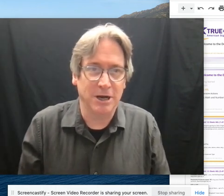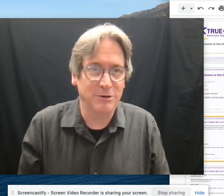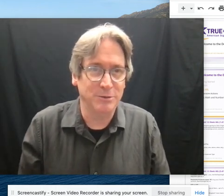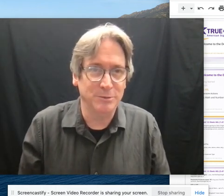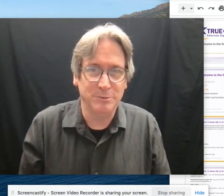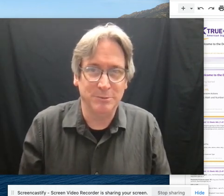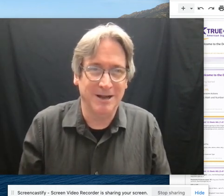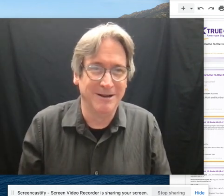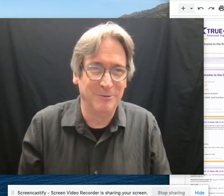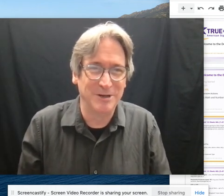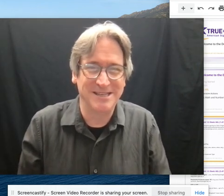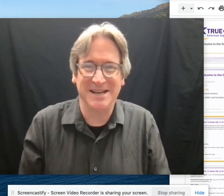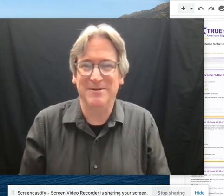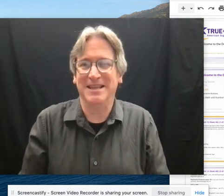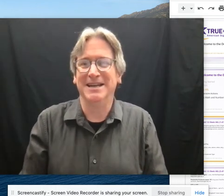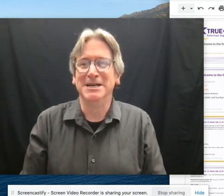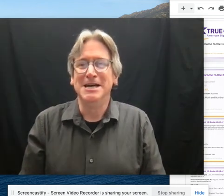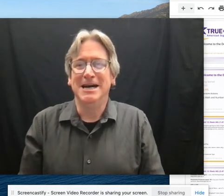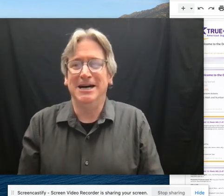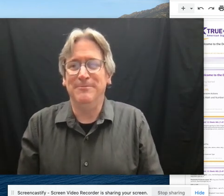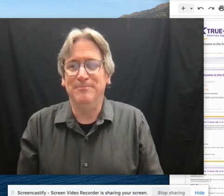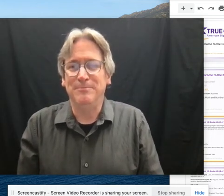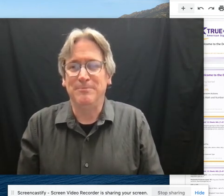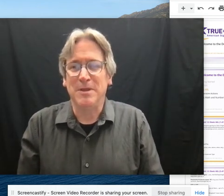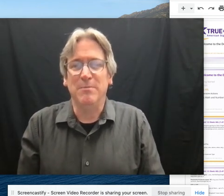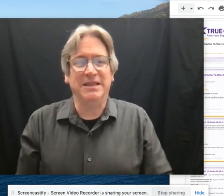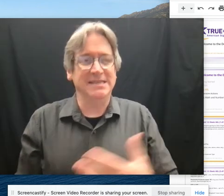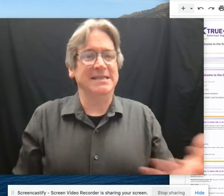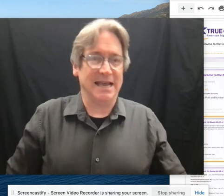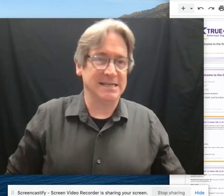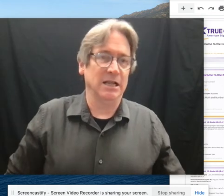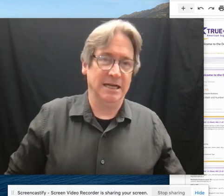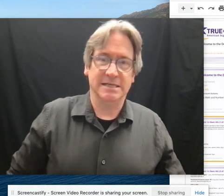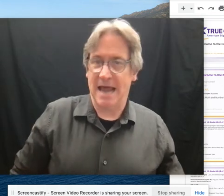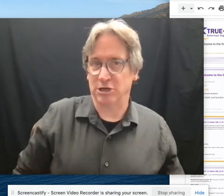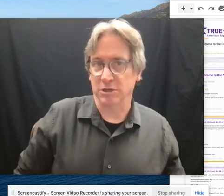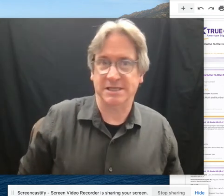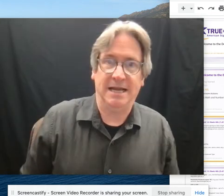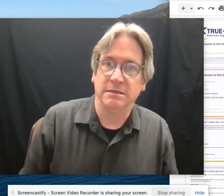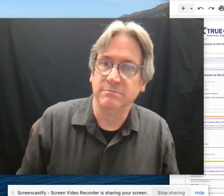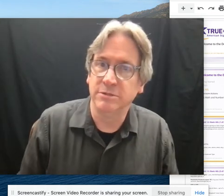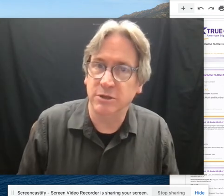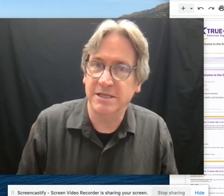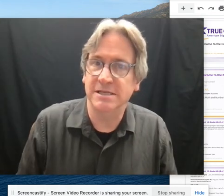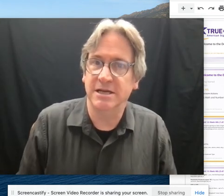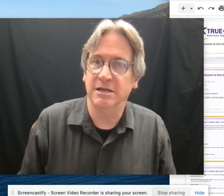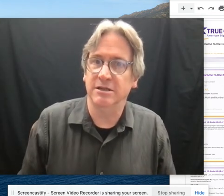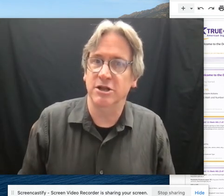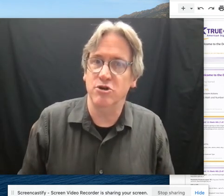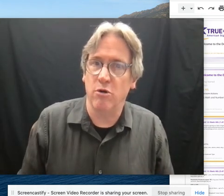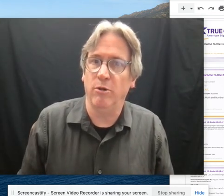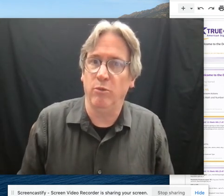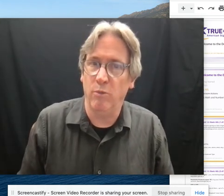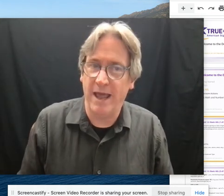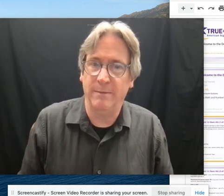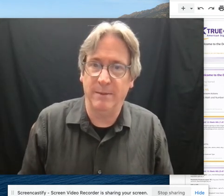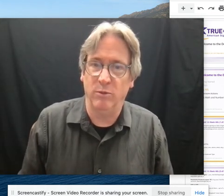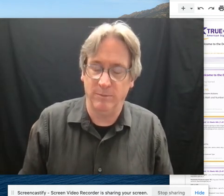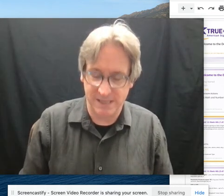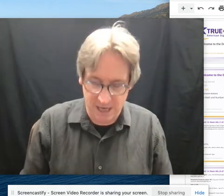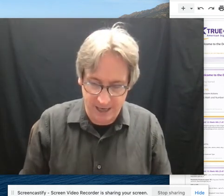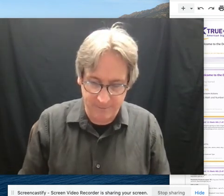sure what to say about that. But this is ASL in its natural state. So this is the normal